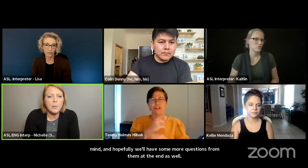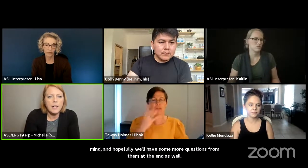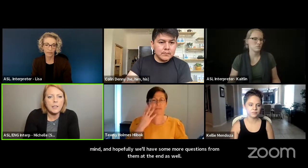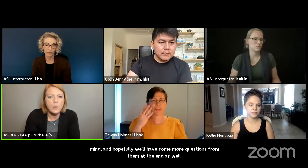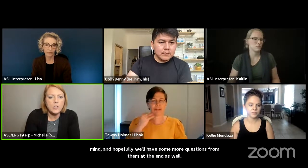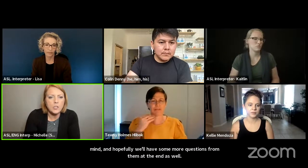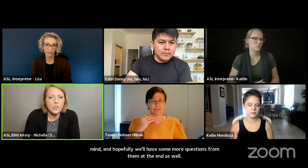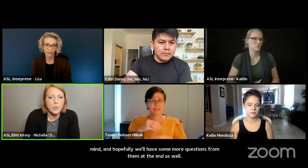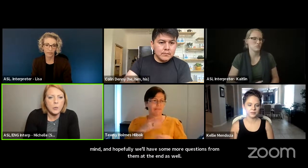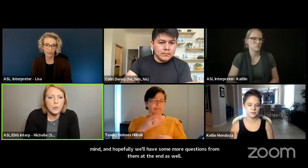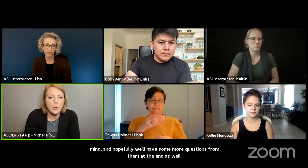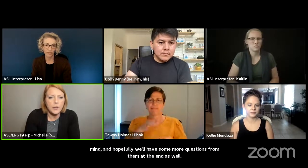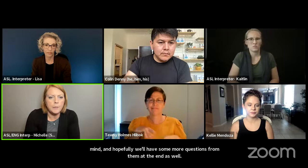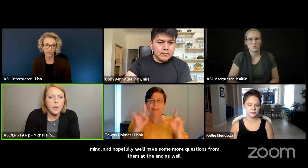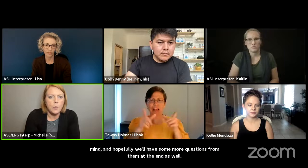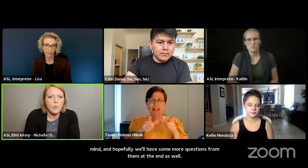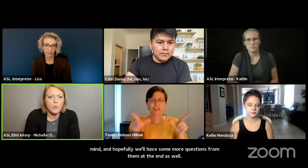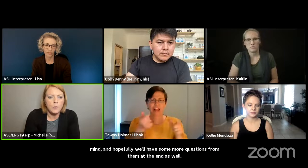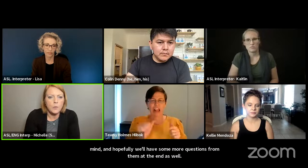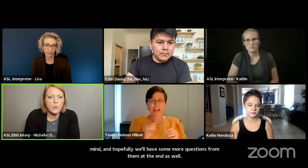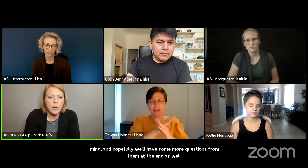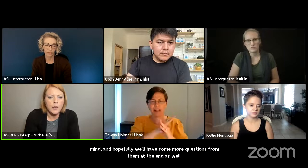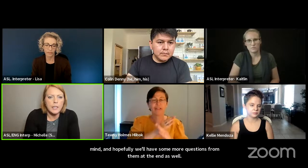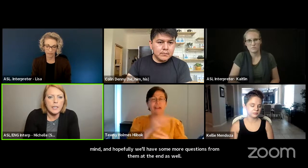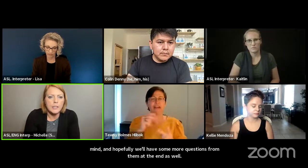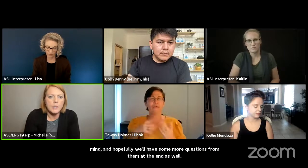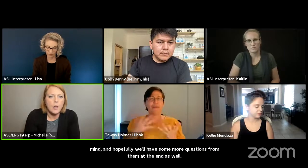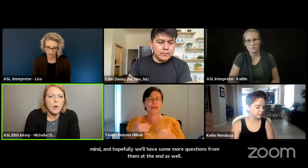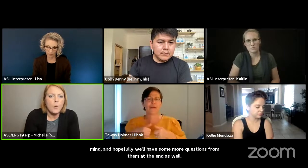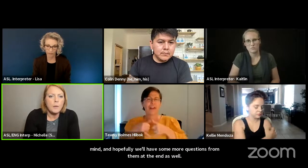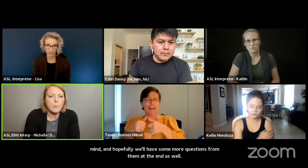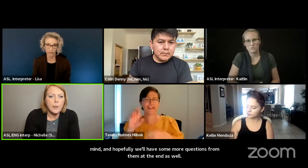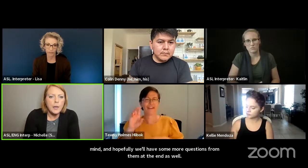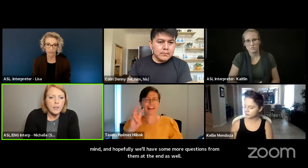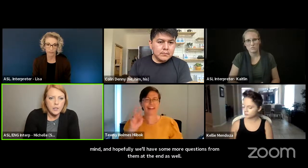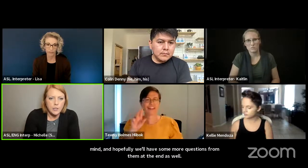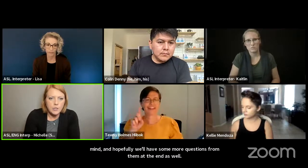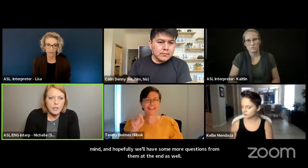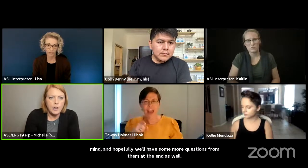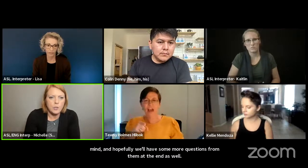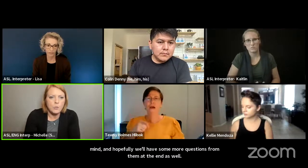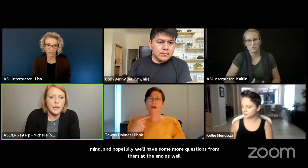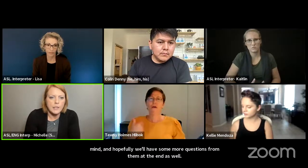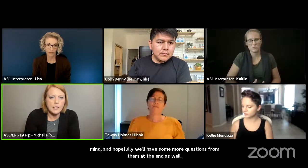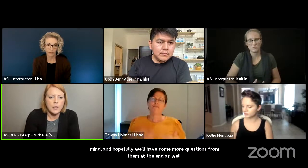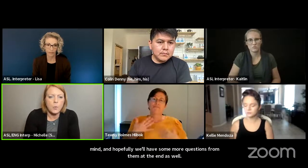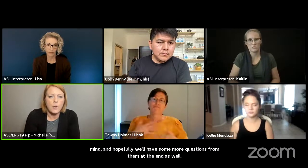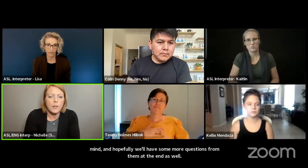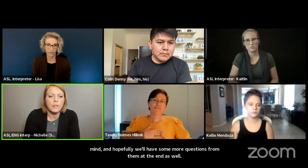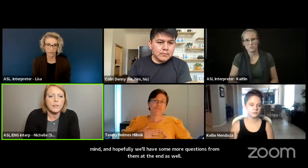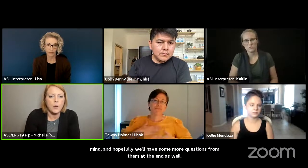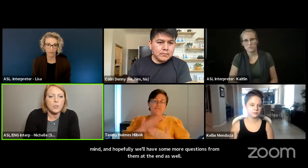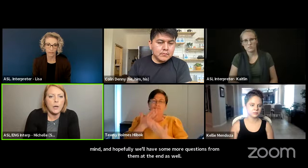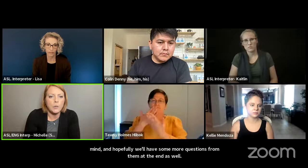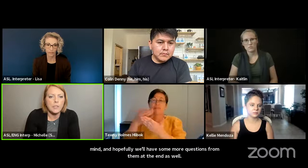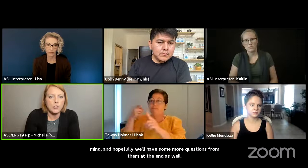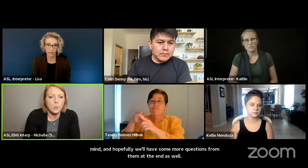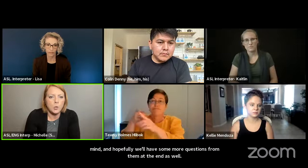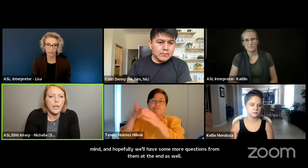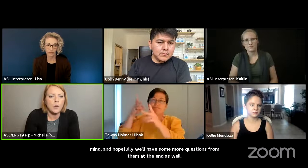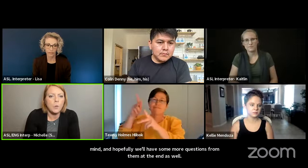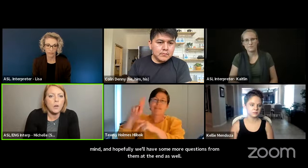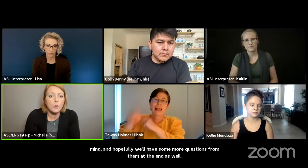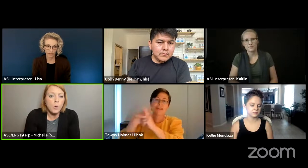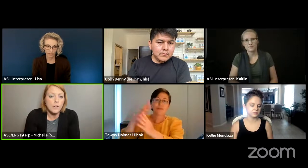I'm going to combine questions 2 and 3. Well, the first part is, what barriers have you faced with language